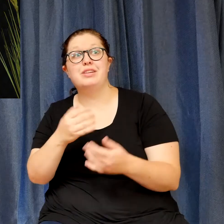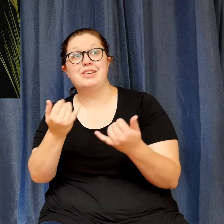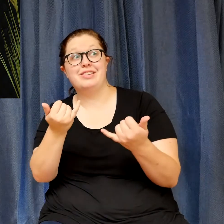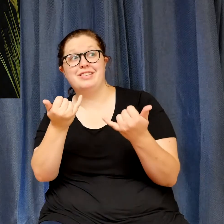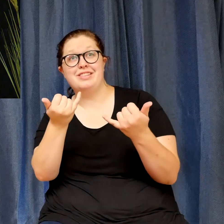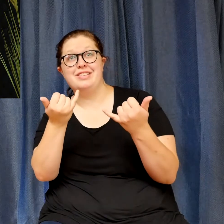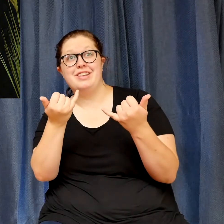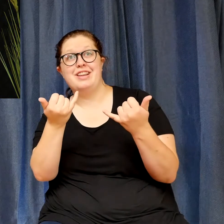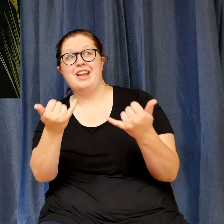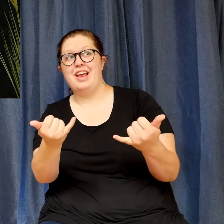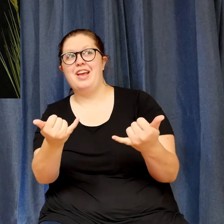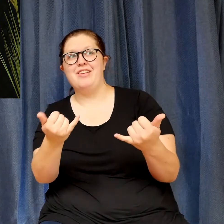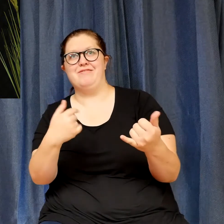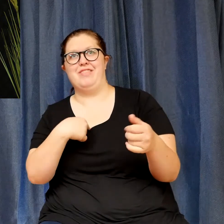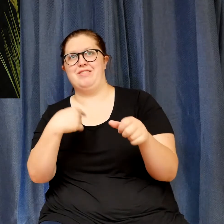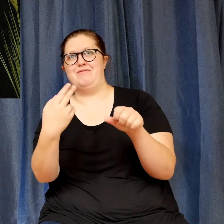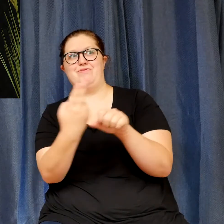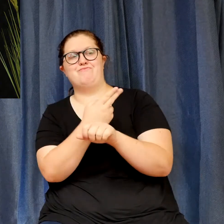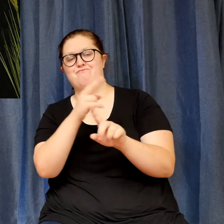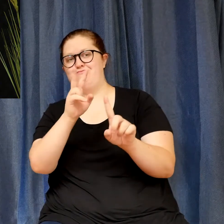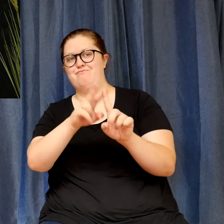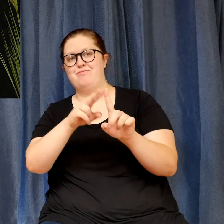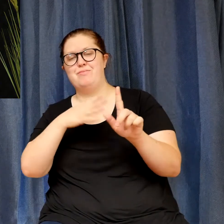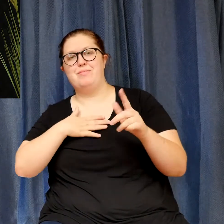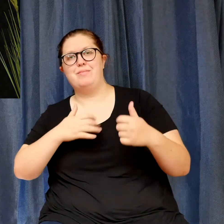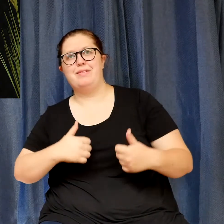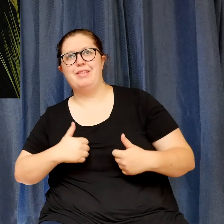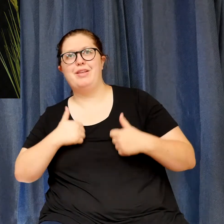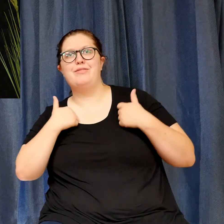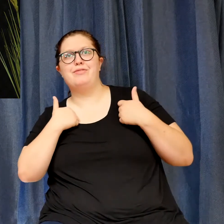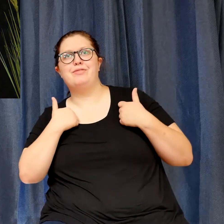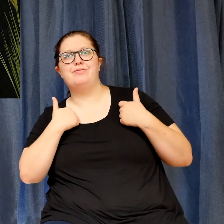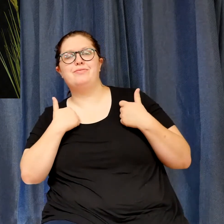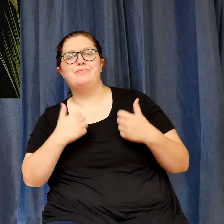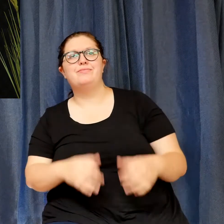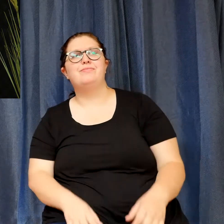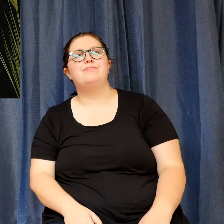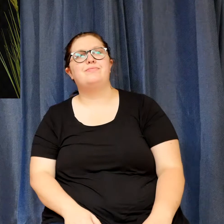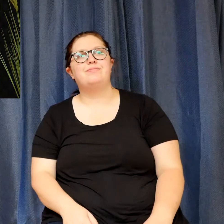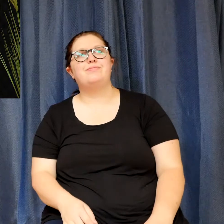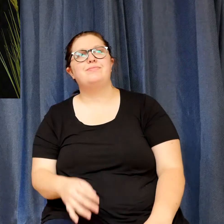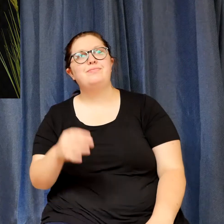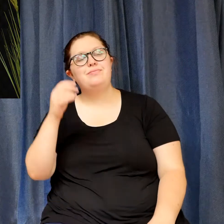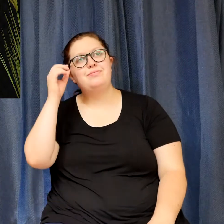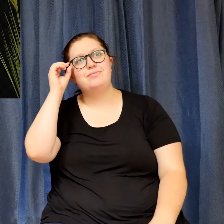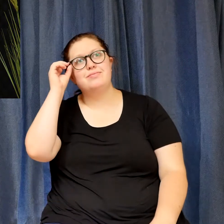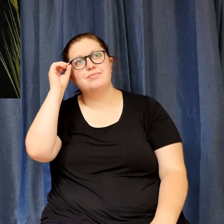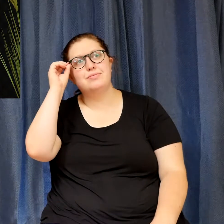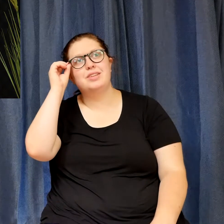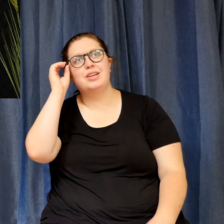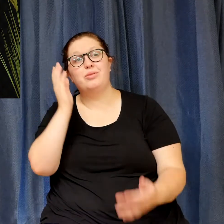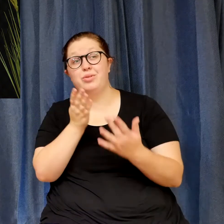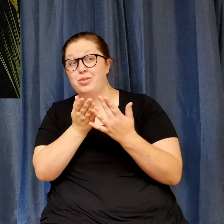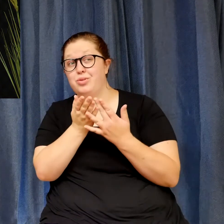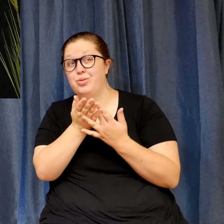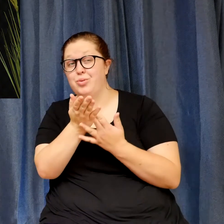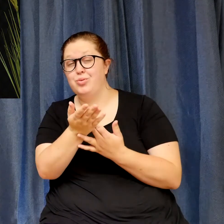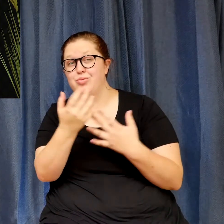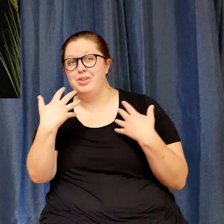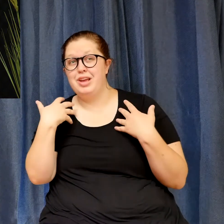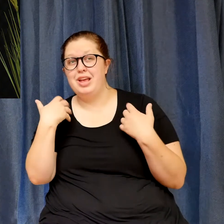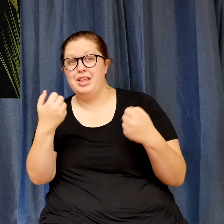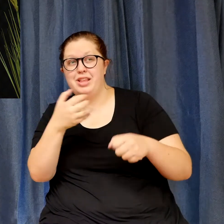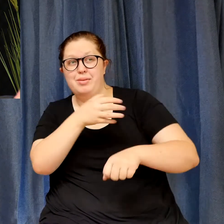to was now in play. And it was through, I think, the very healing power